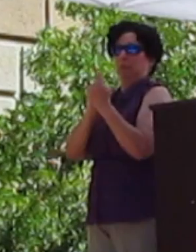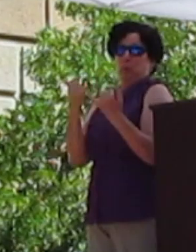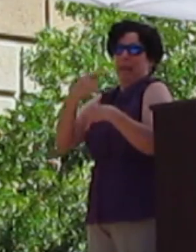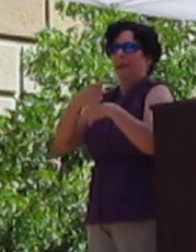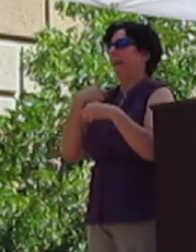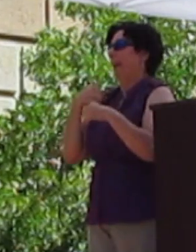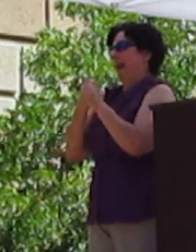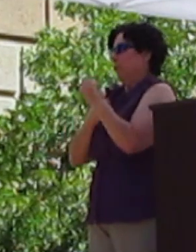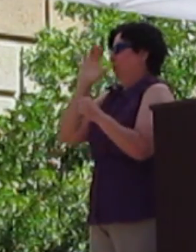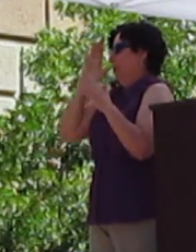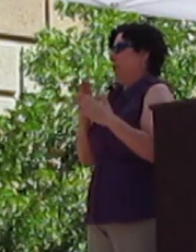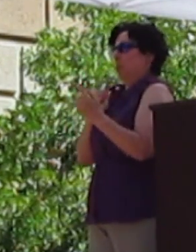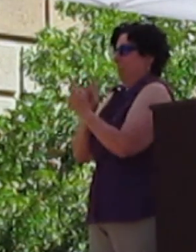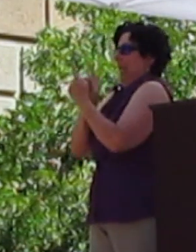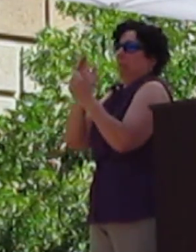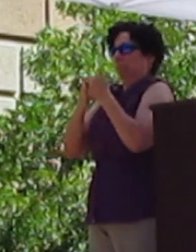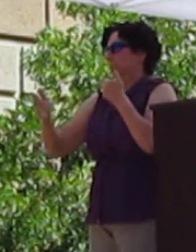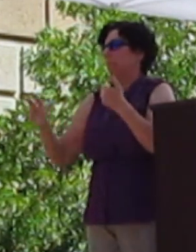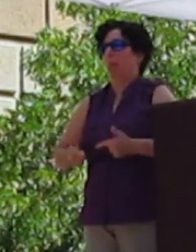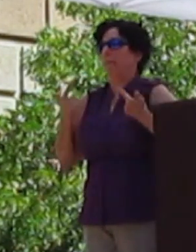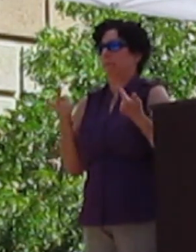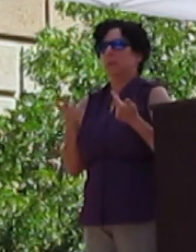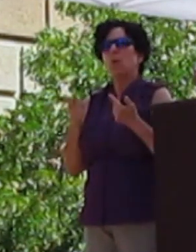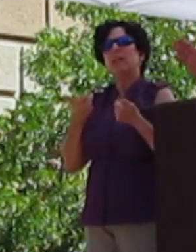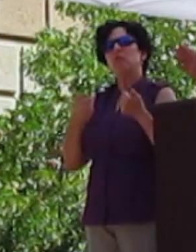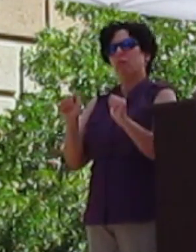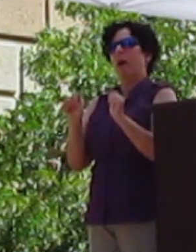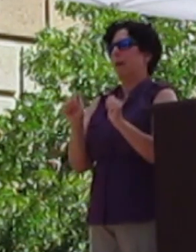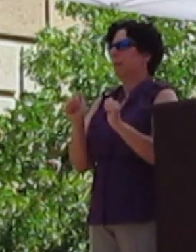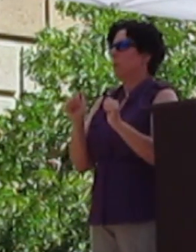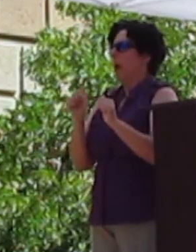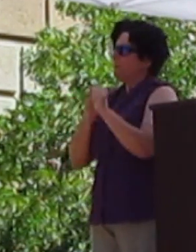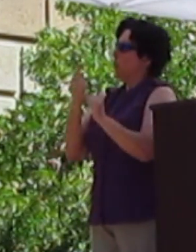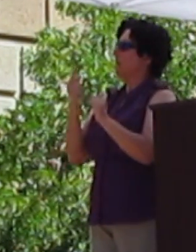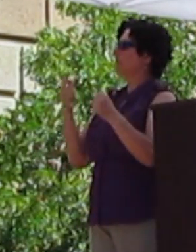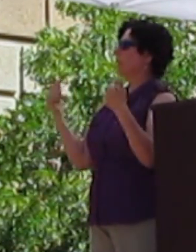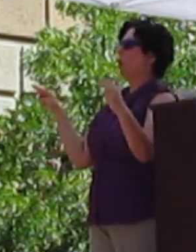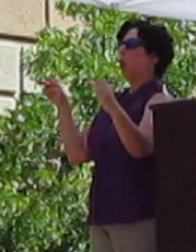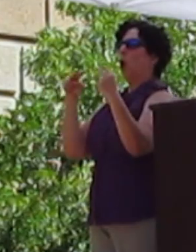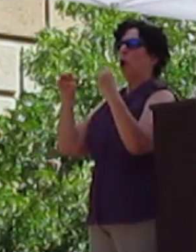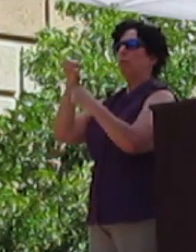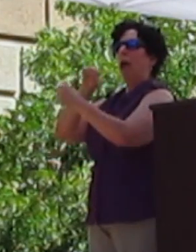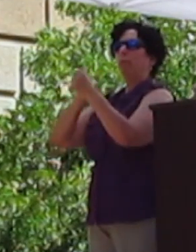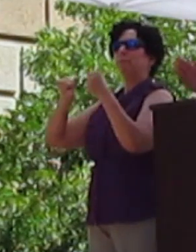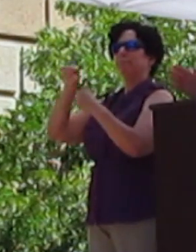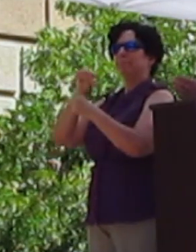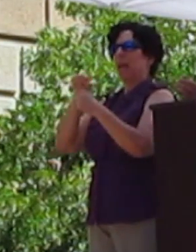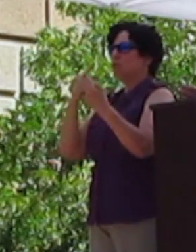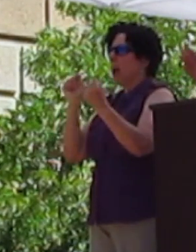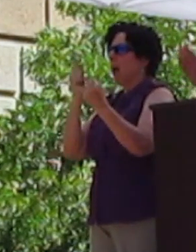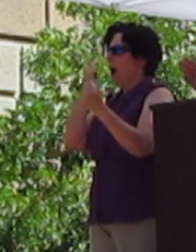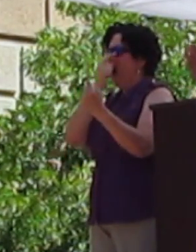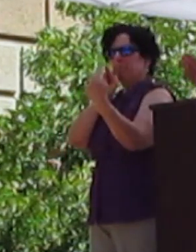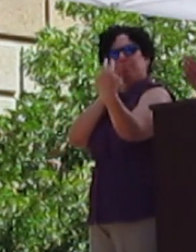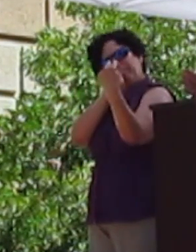of your life. So let's try something here. Everyone look around you for a moment, and try to make eye